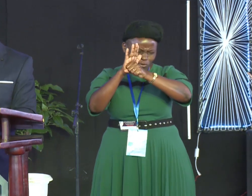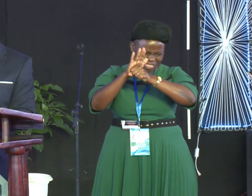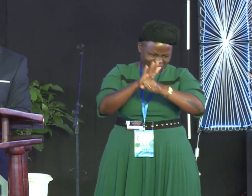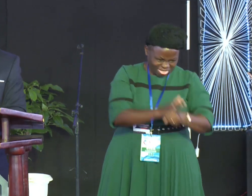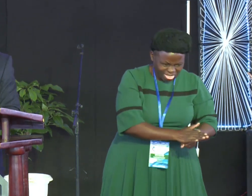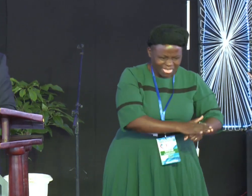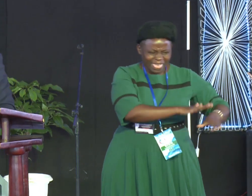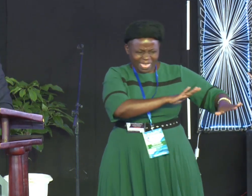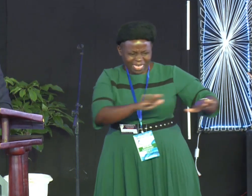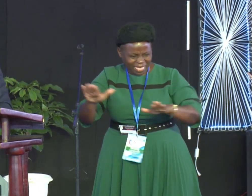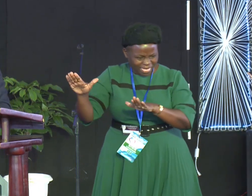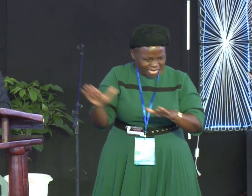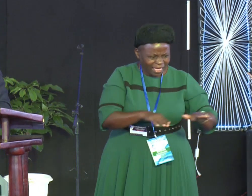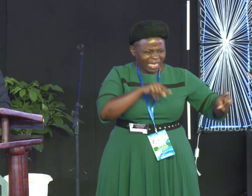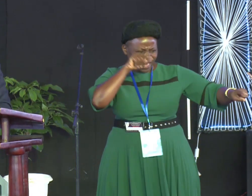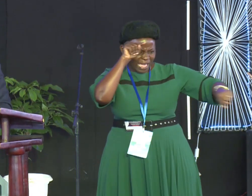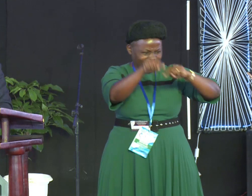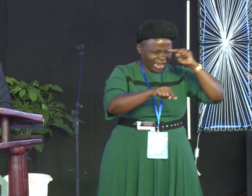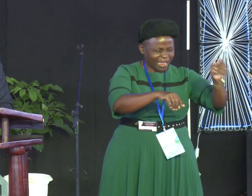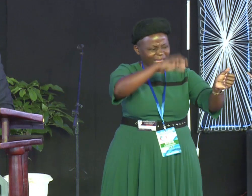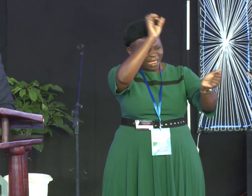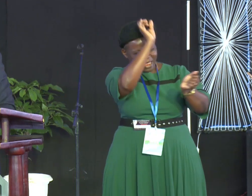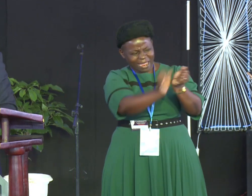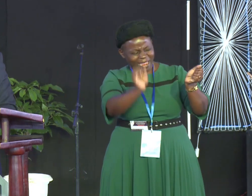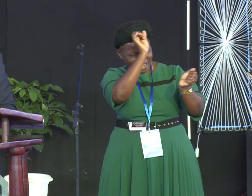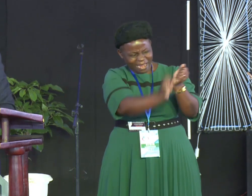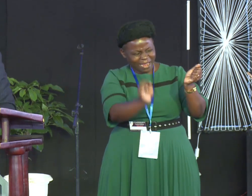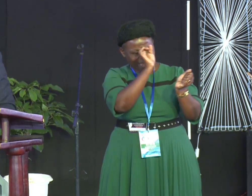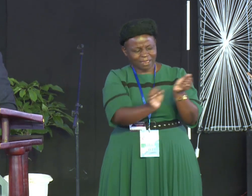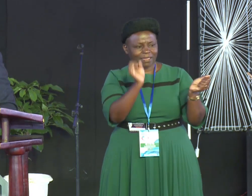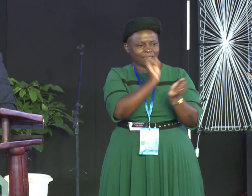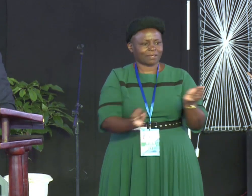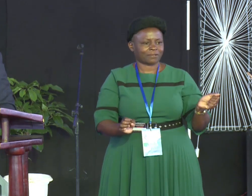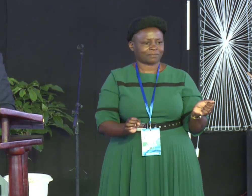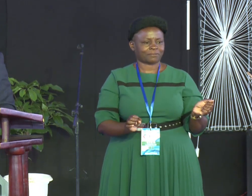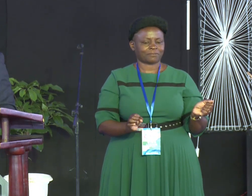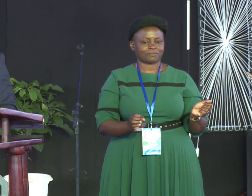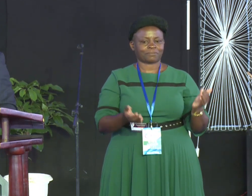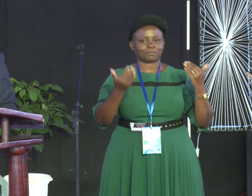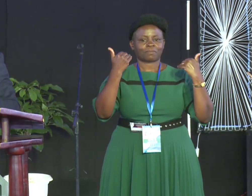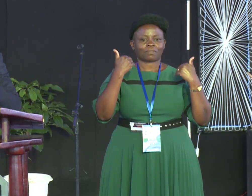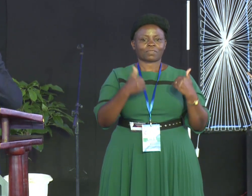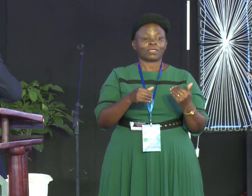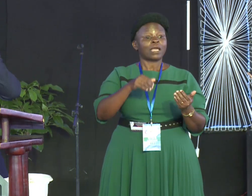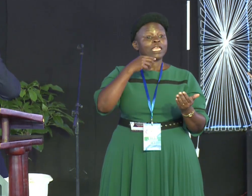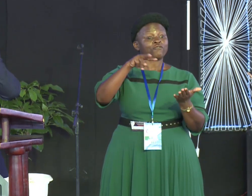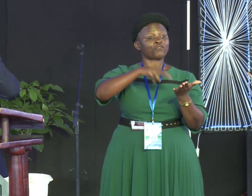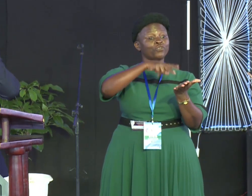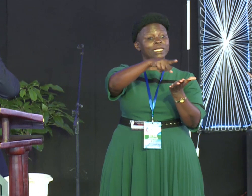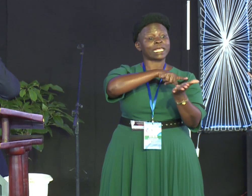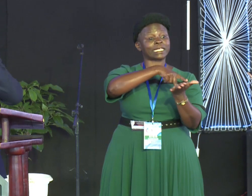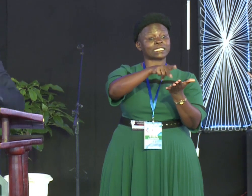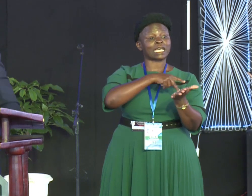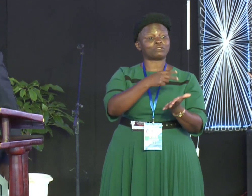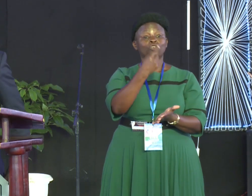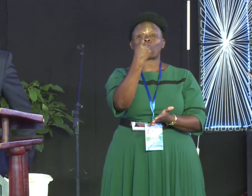of Philadelphia, he had no issue against them because they were going through persecution. Omuwandiisi wa Zabbuli ey'19 atuwandikira